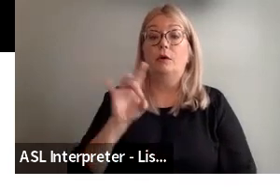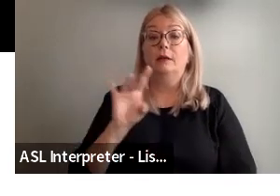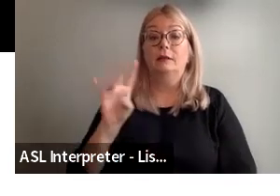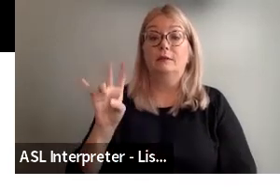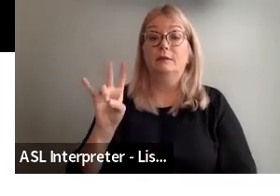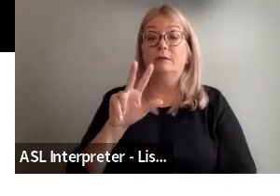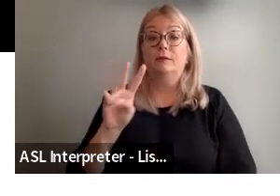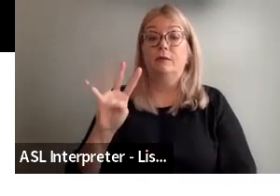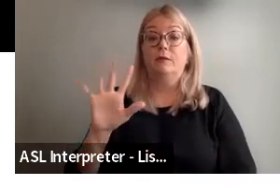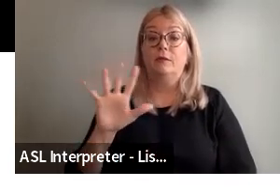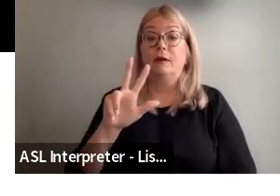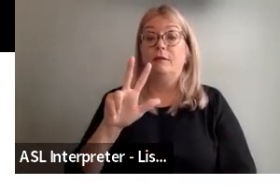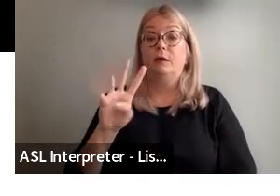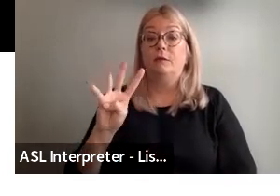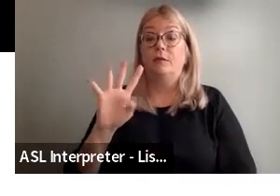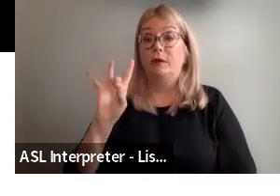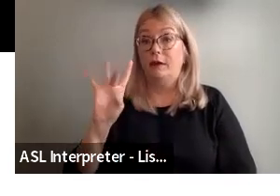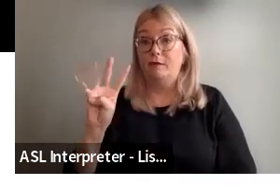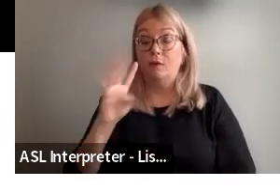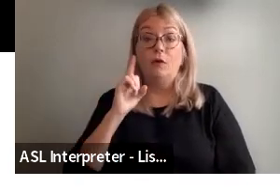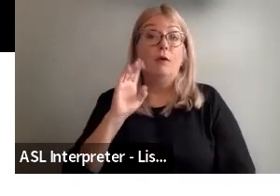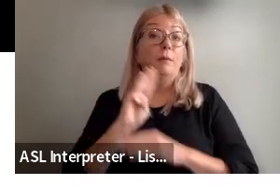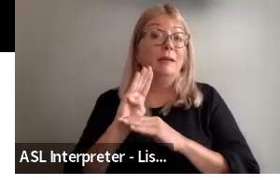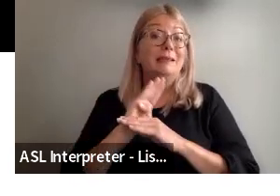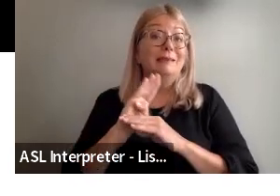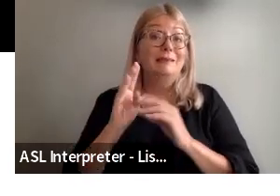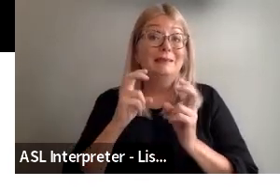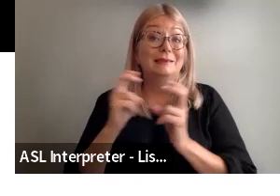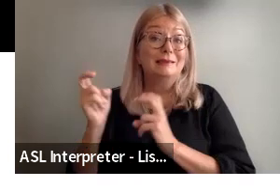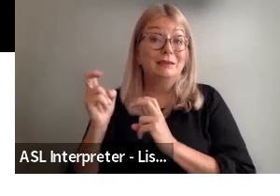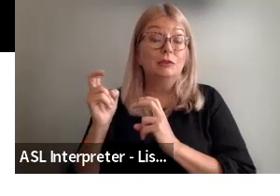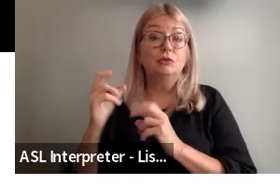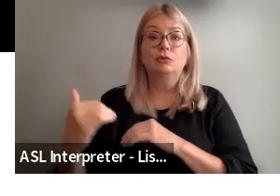877-345-3484. For business issues, please send us a message at